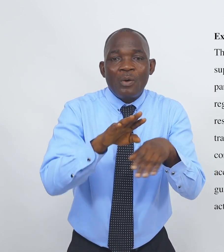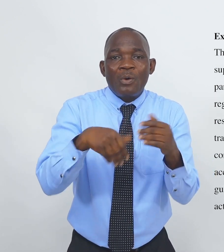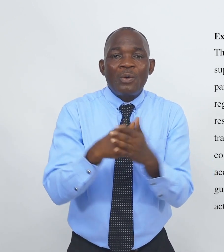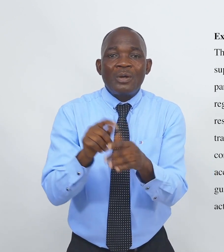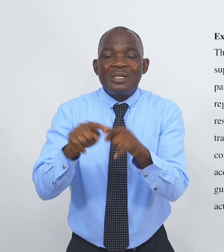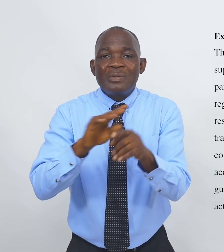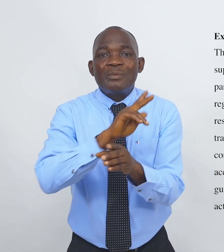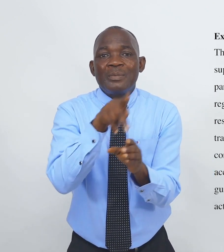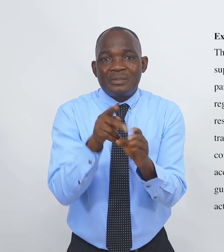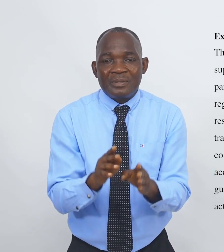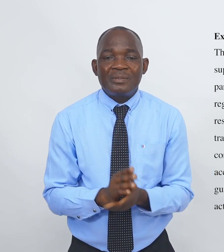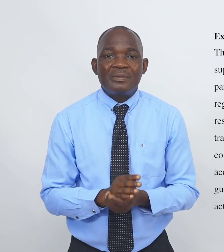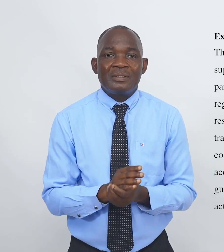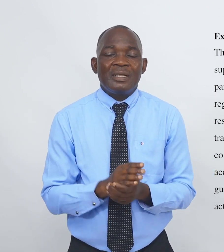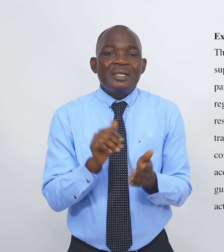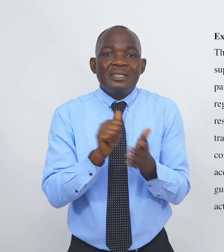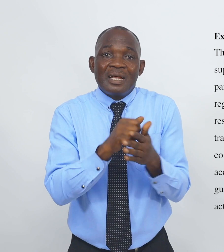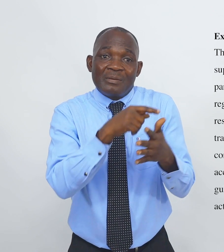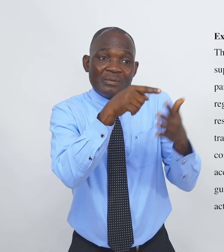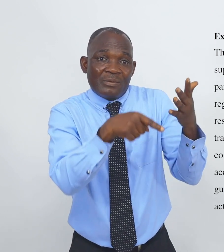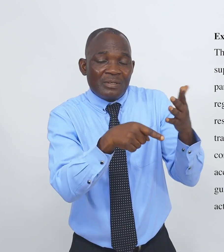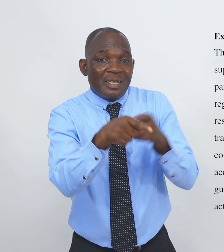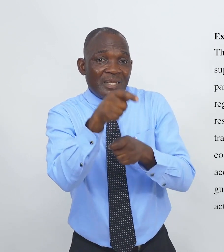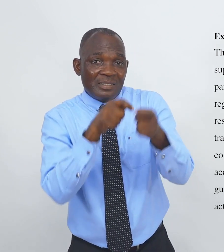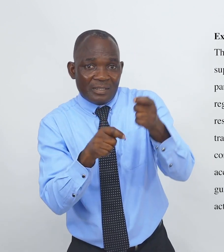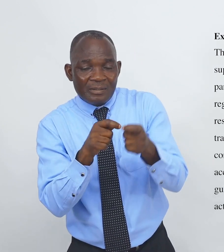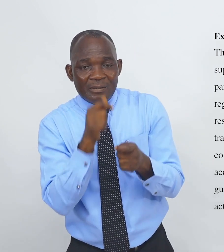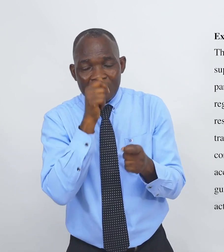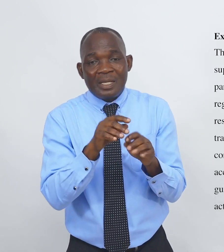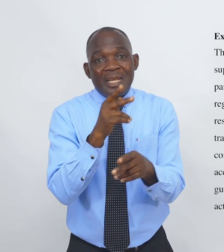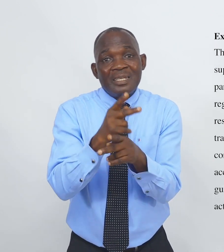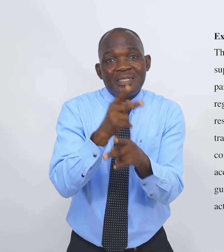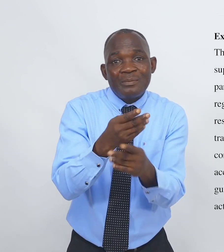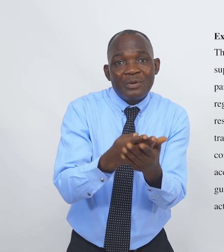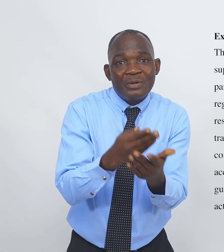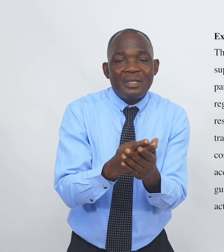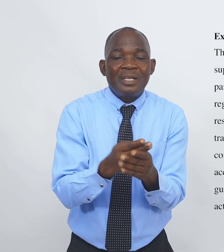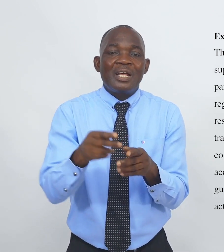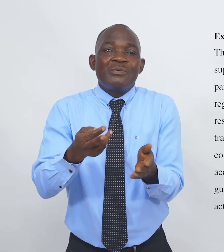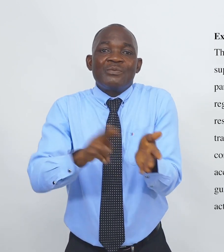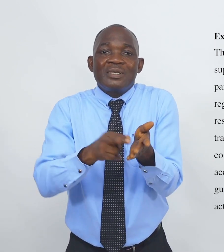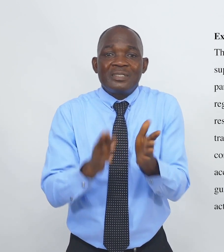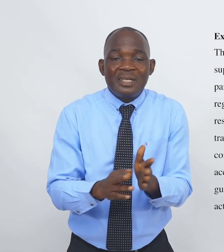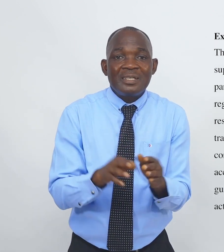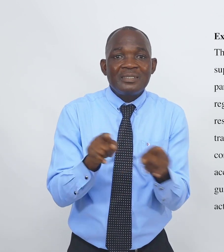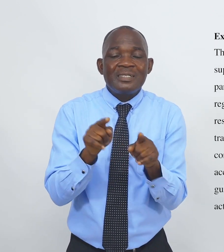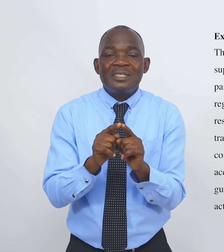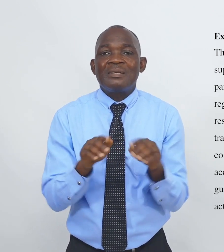participants, which are exchanges, depositories, registrars, and licensed